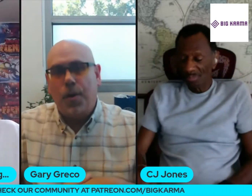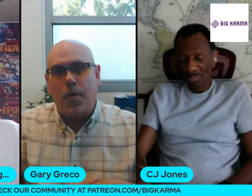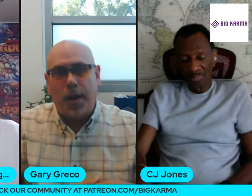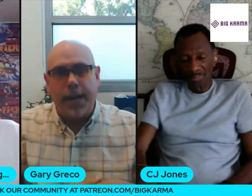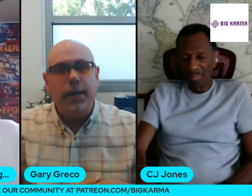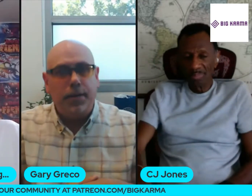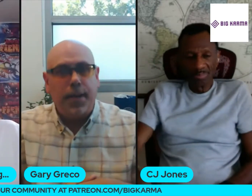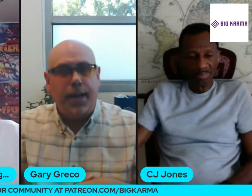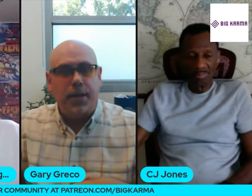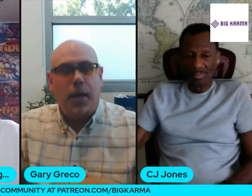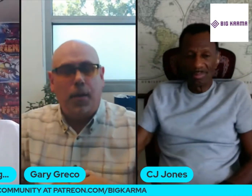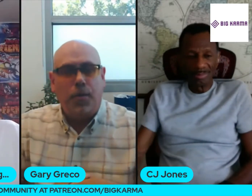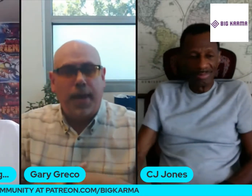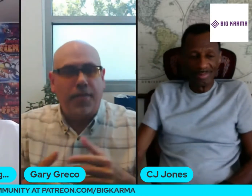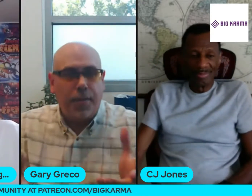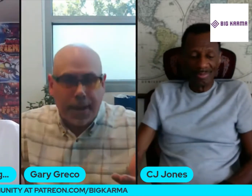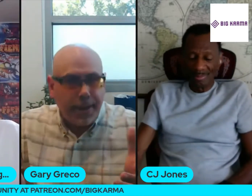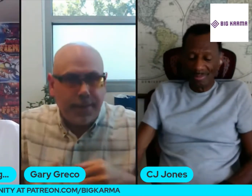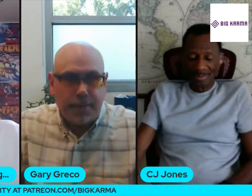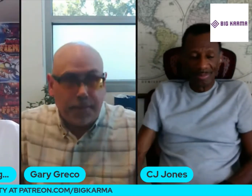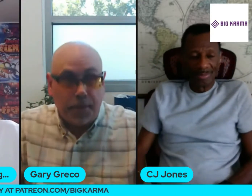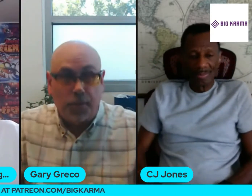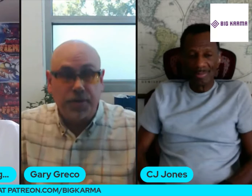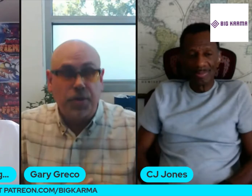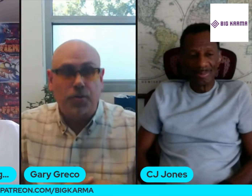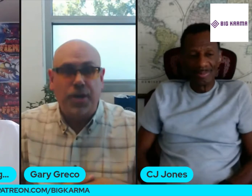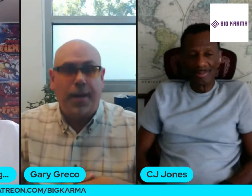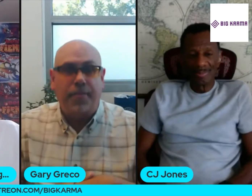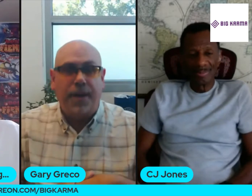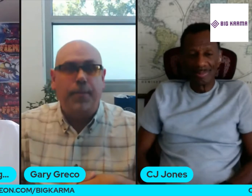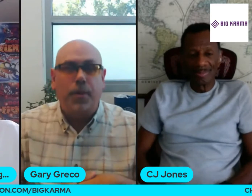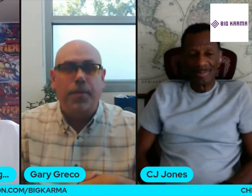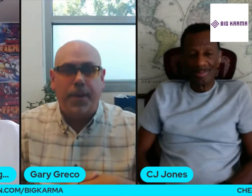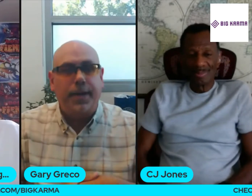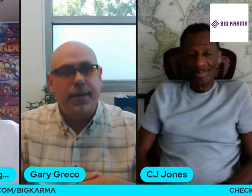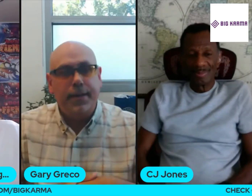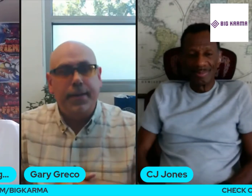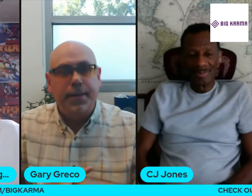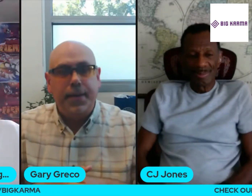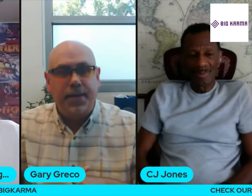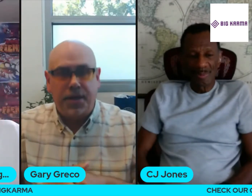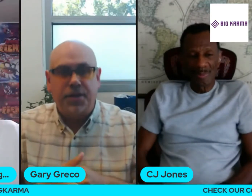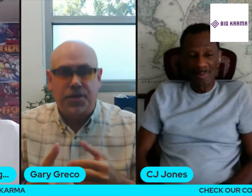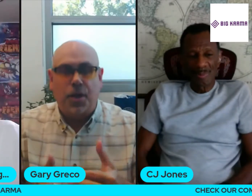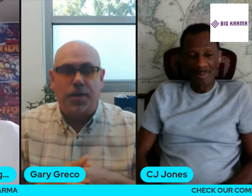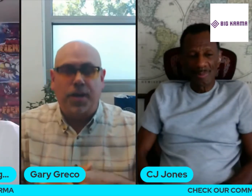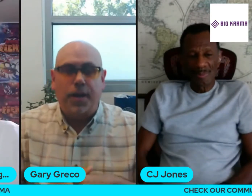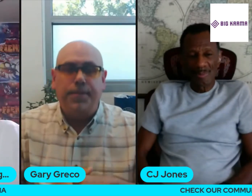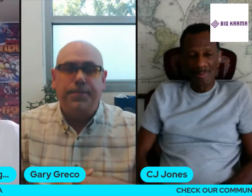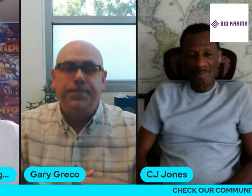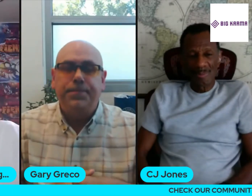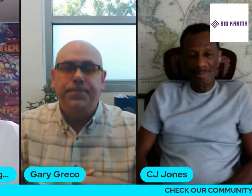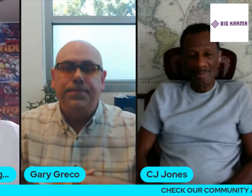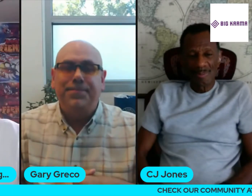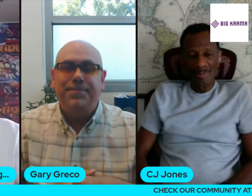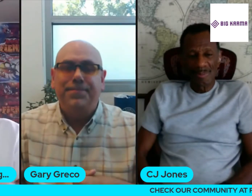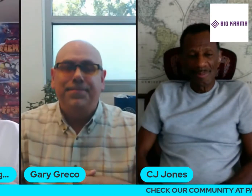So you are right that without the money, there is no job available, but it does start there.